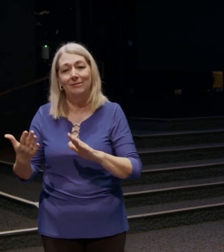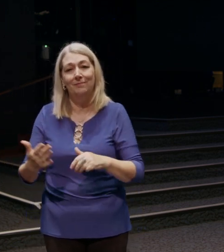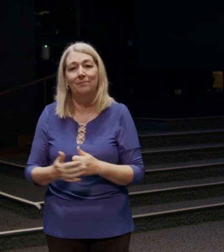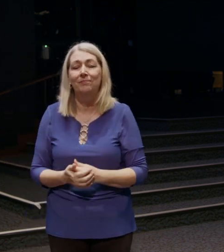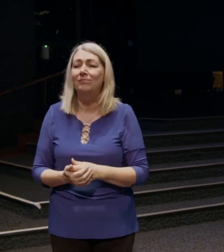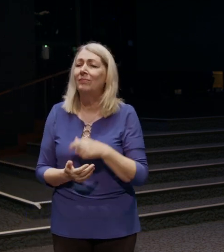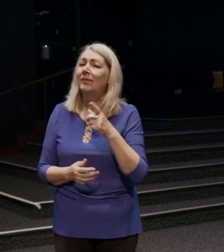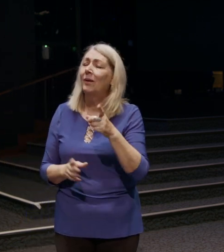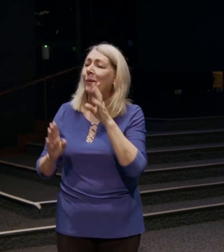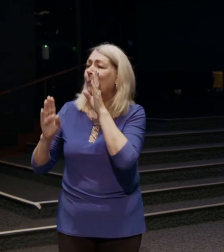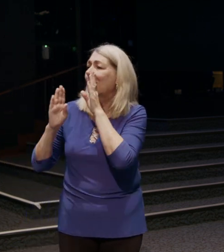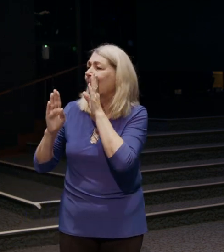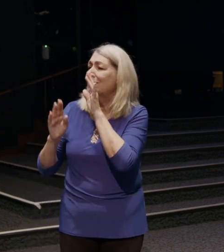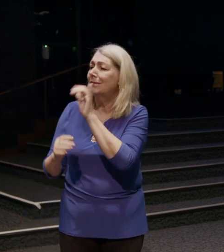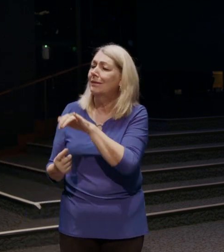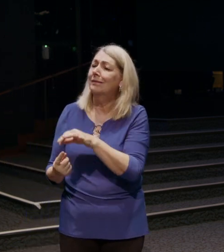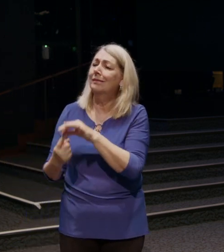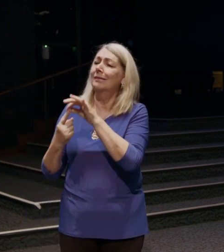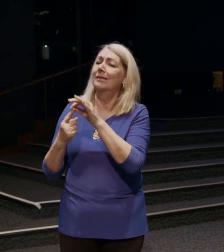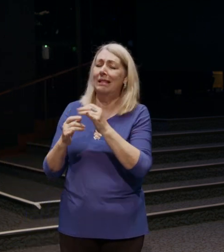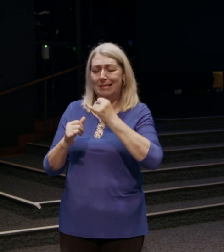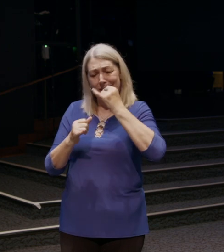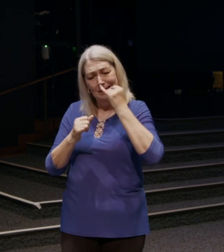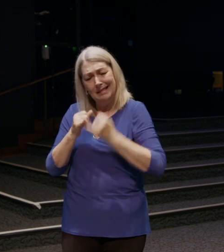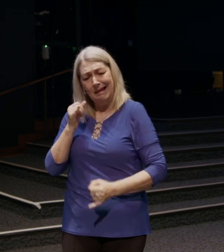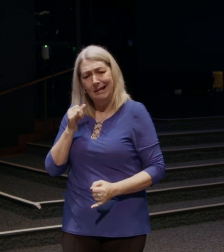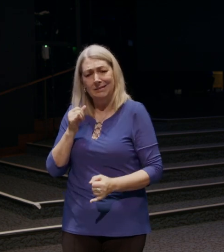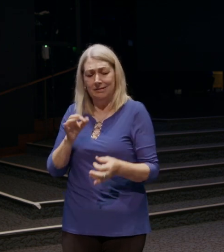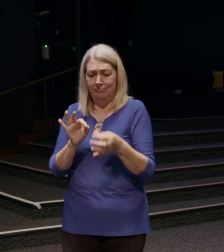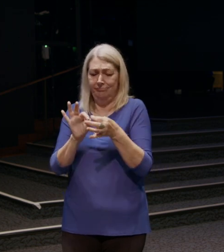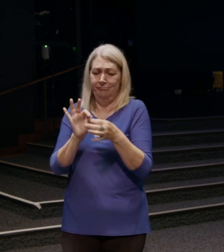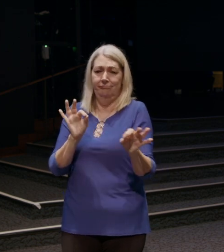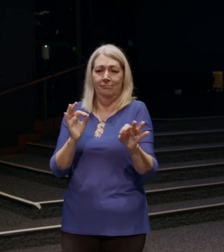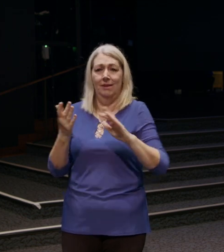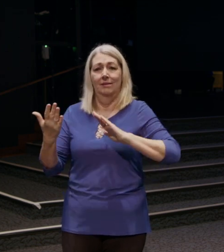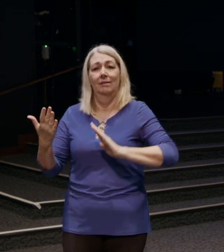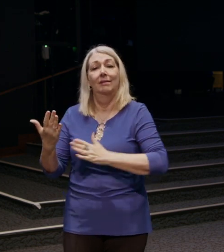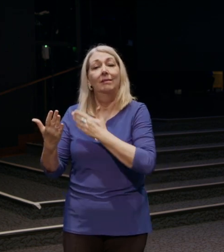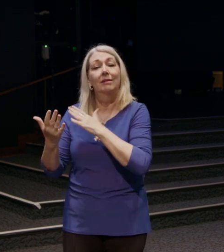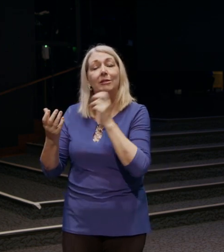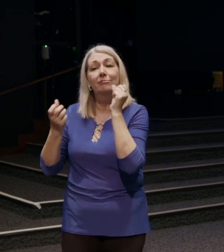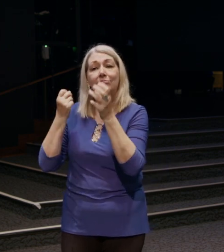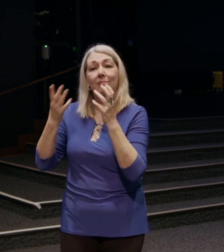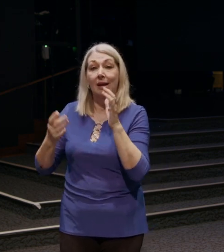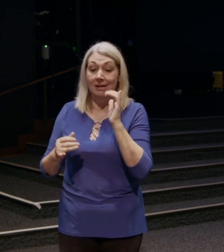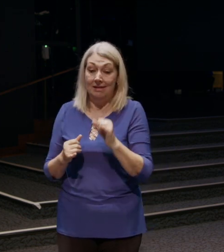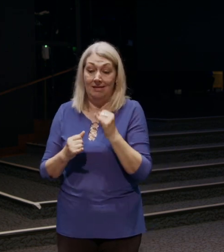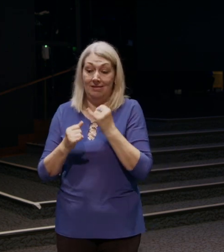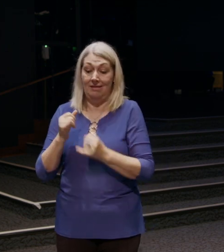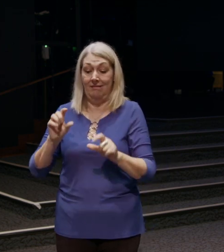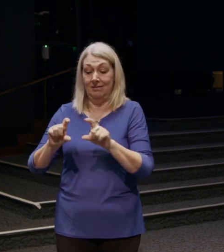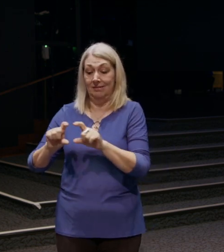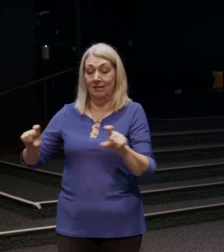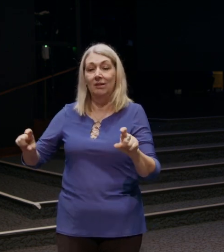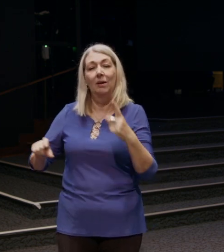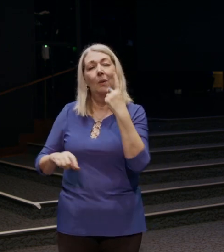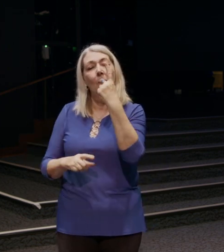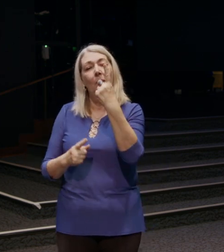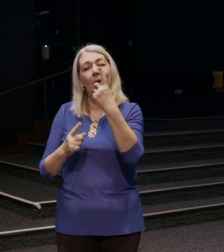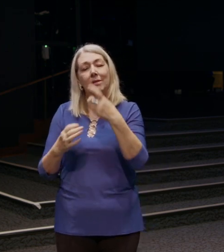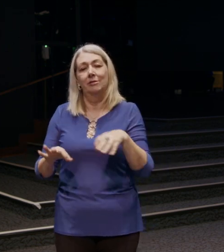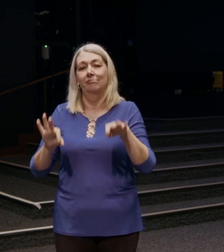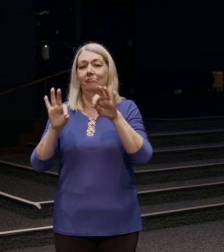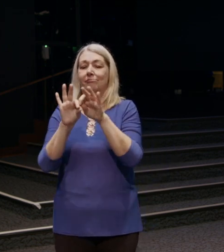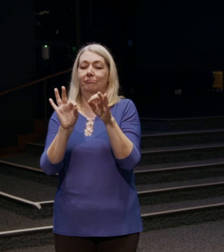Pay special note to the final verse, because in that stanza is this